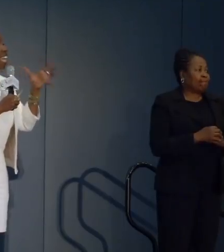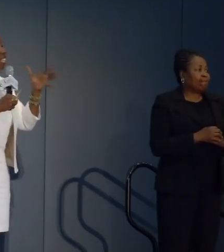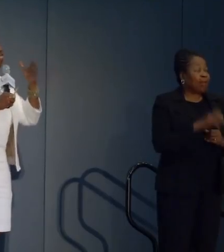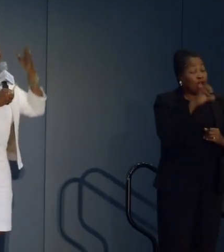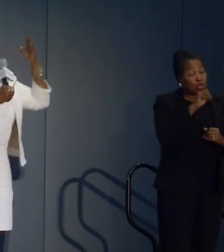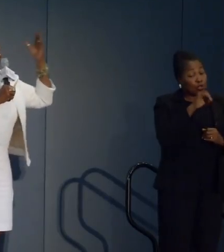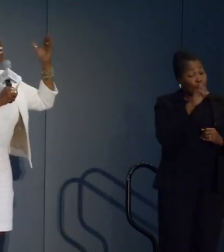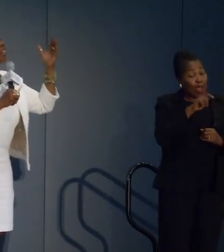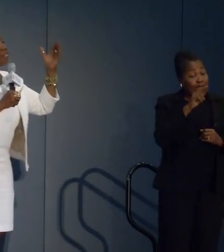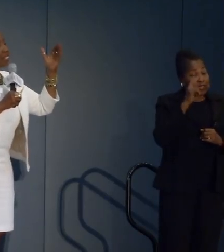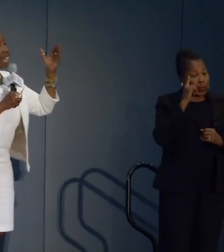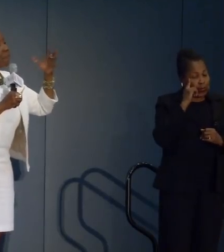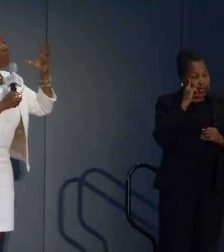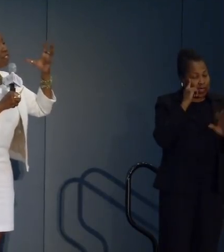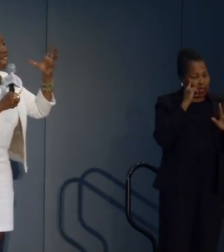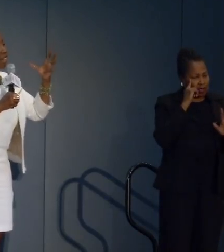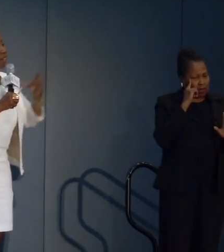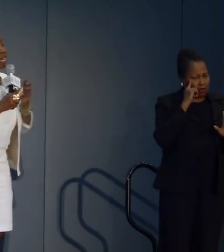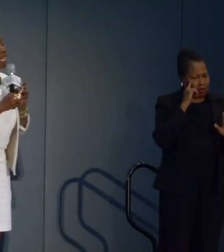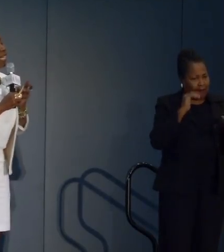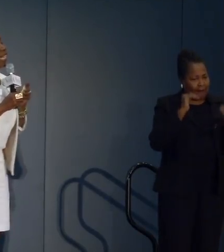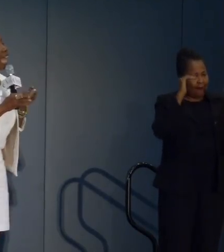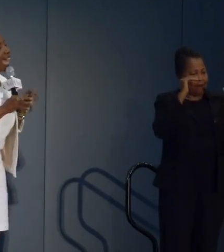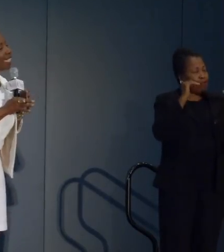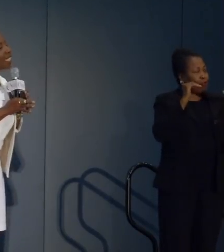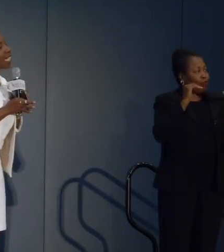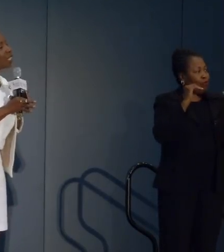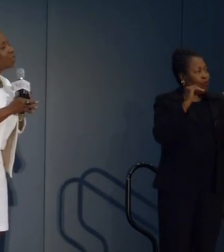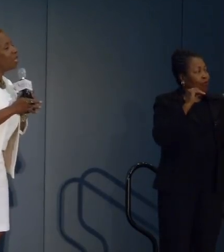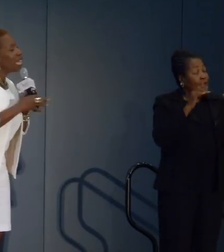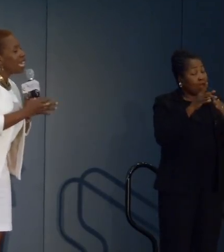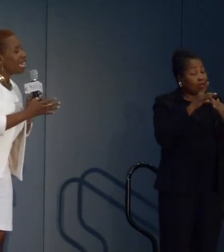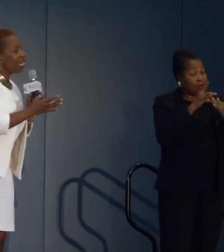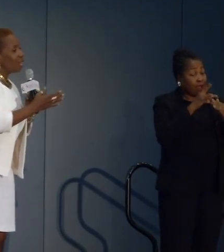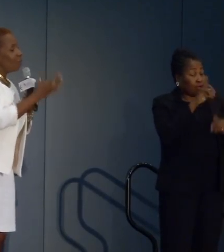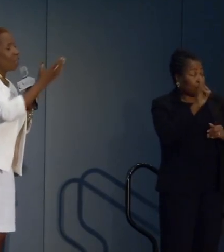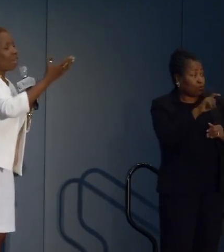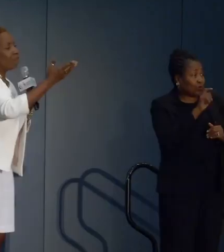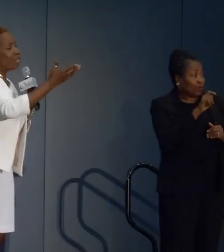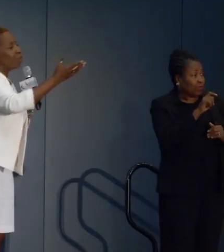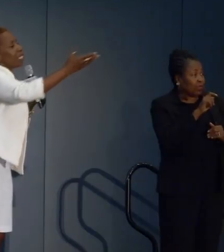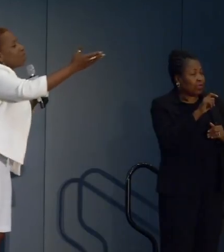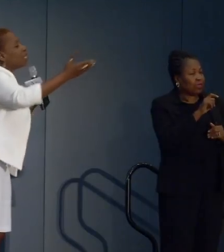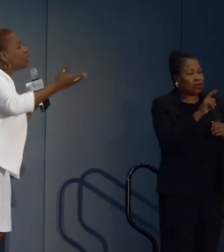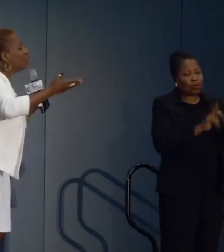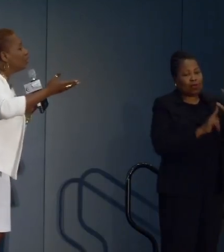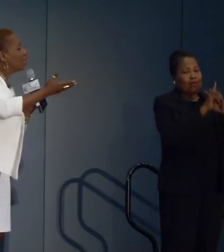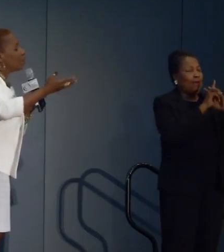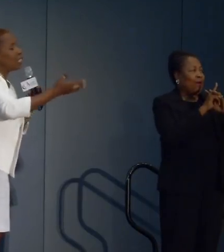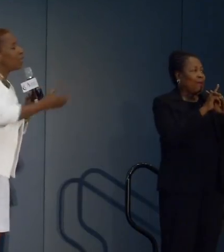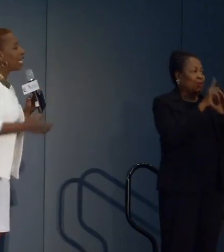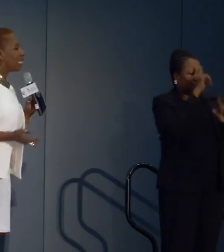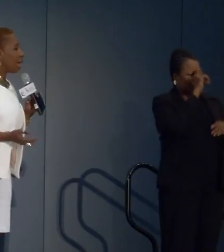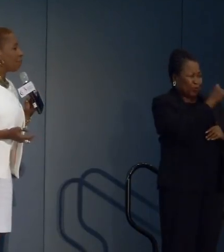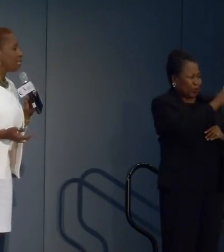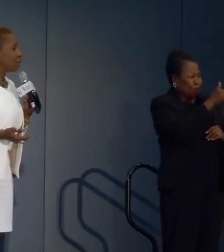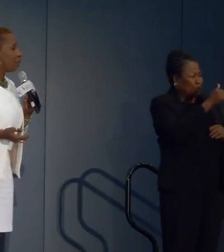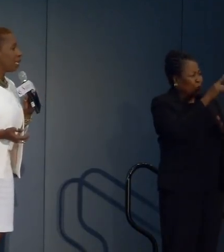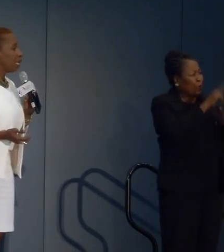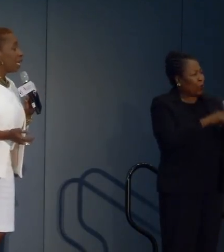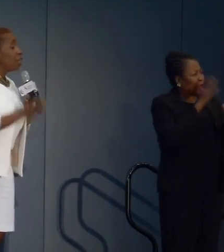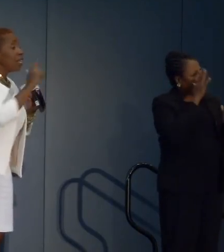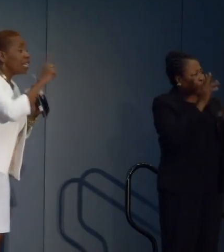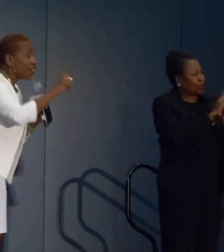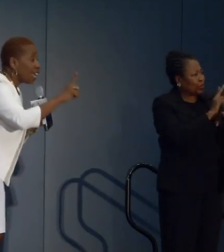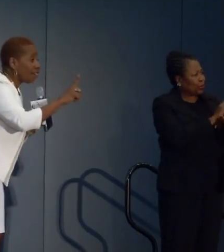So I had to think higher and move higher. The guidance that you need will come to you. It's up to you, but you gotta tap into